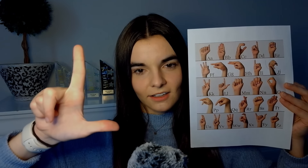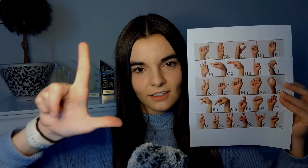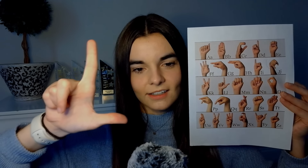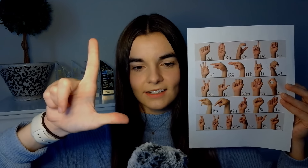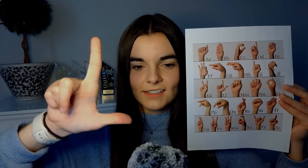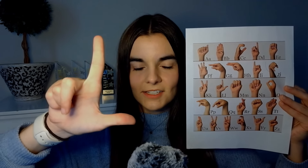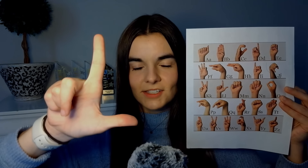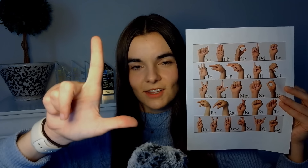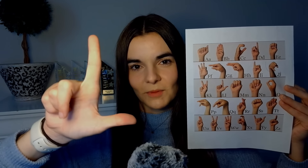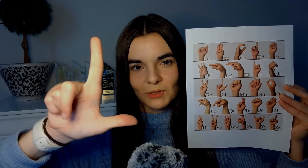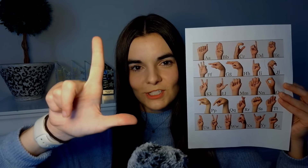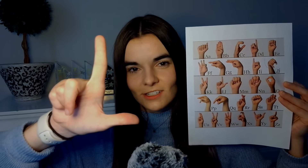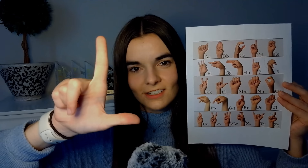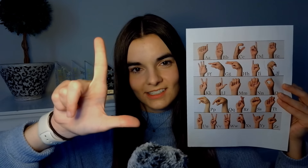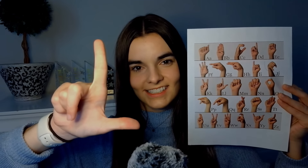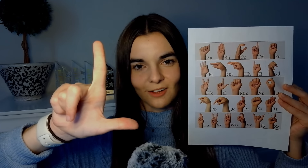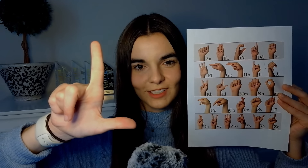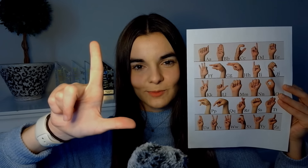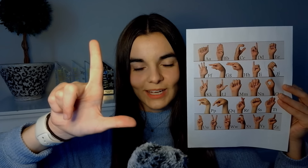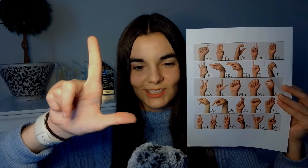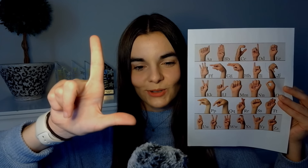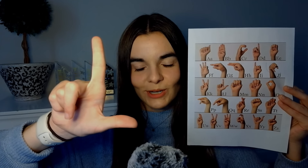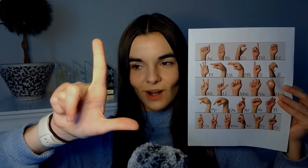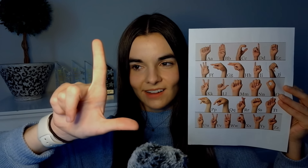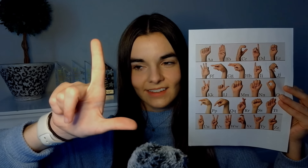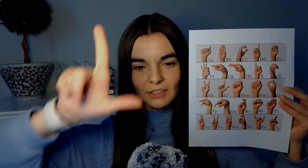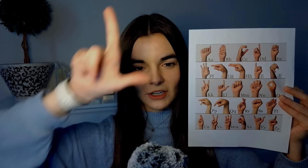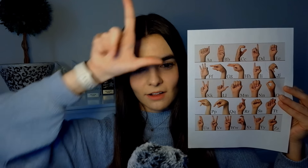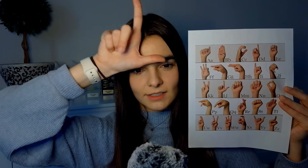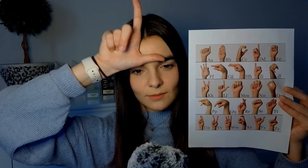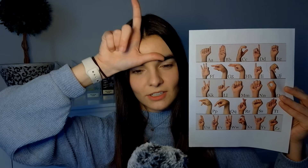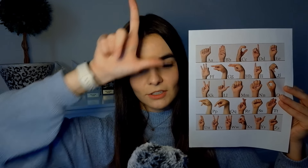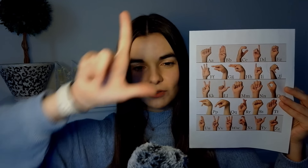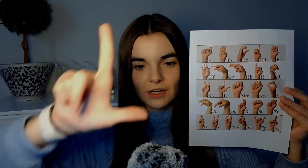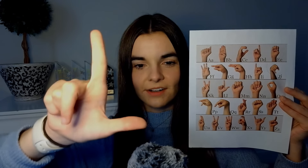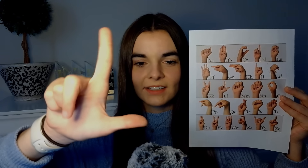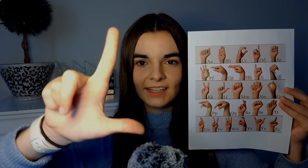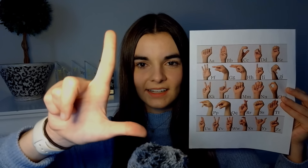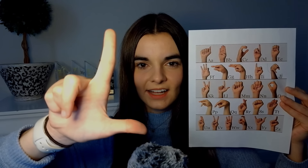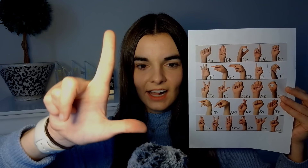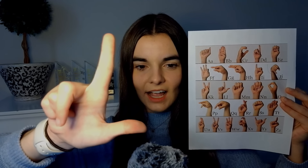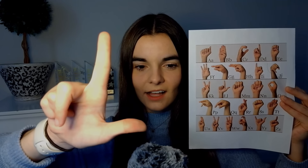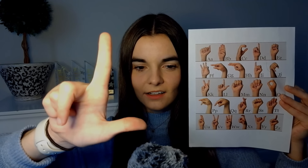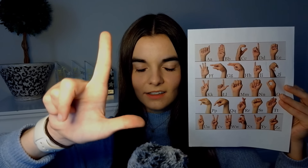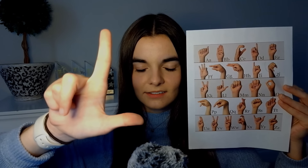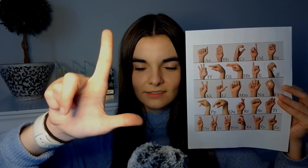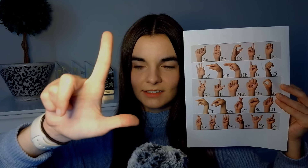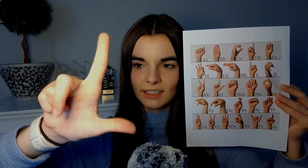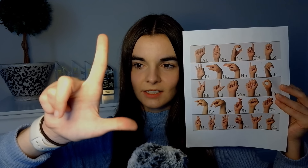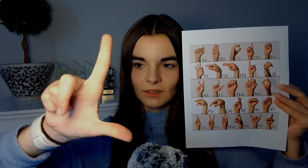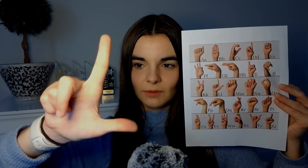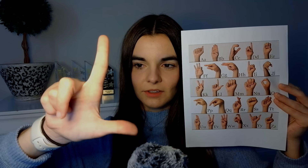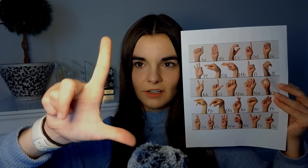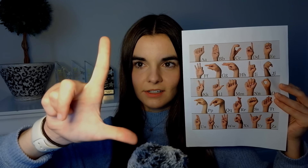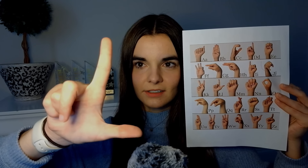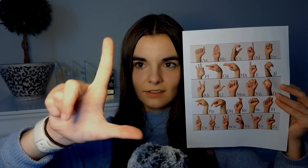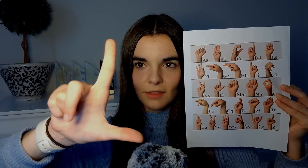L is the most self-explanatory one, like you're calling someone a loser. L with your